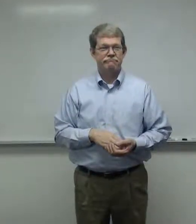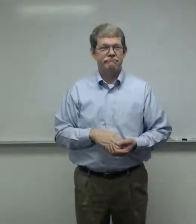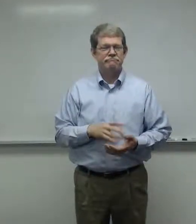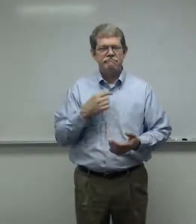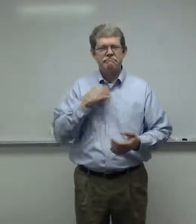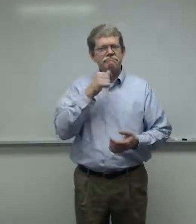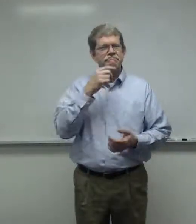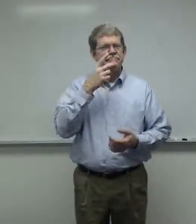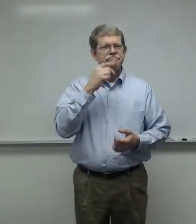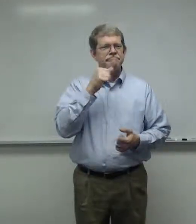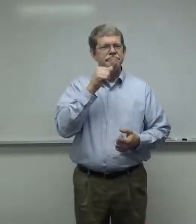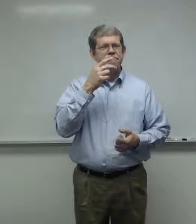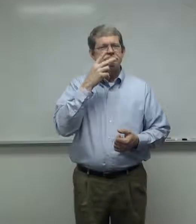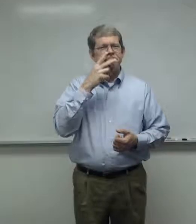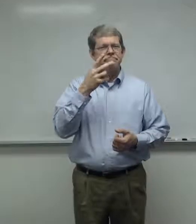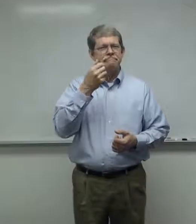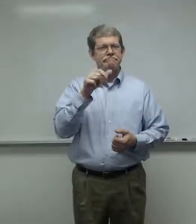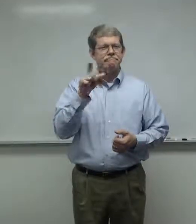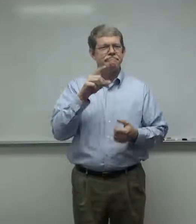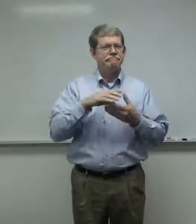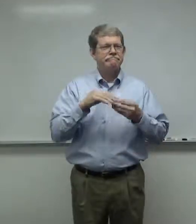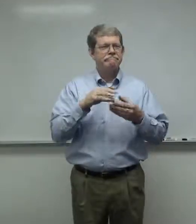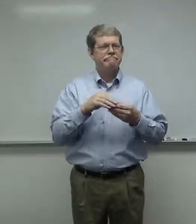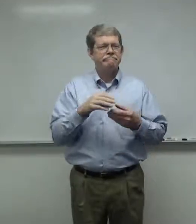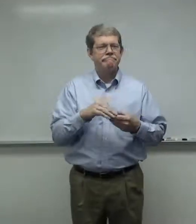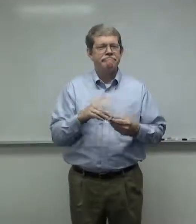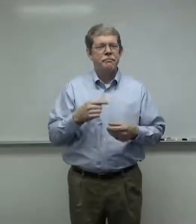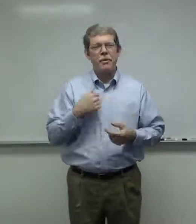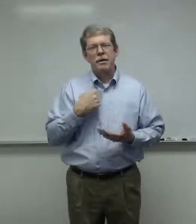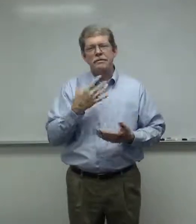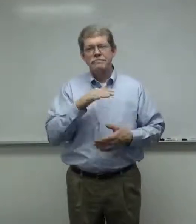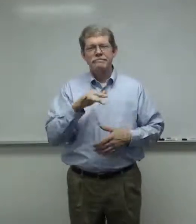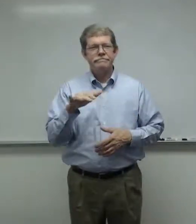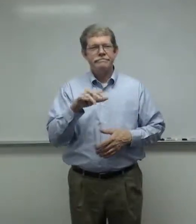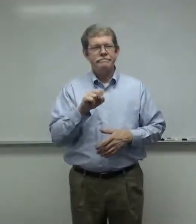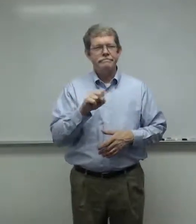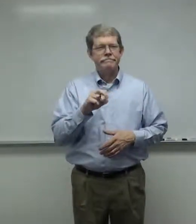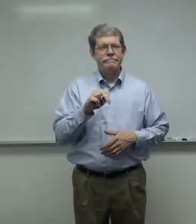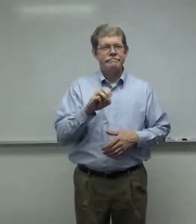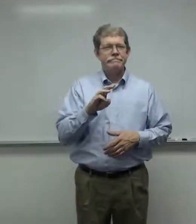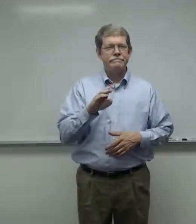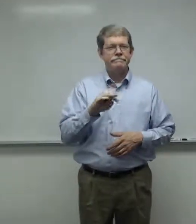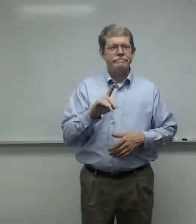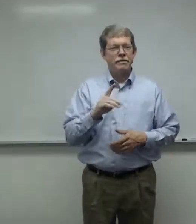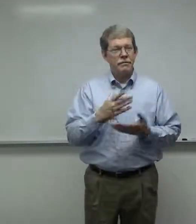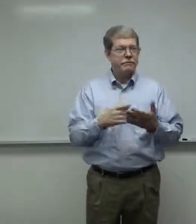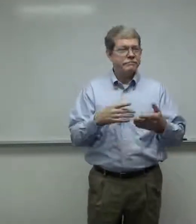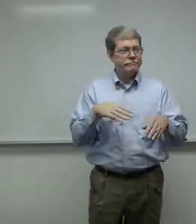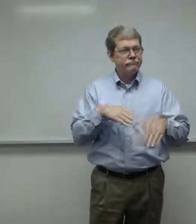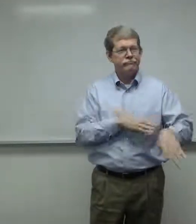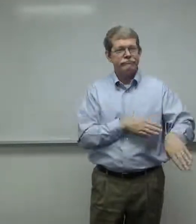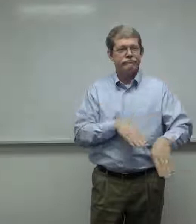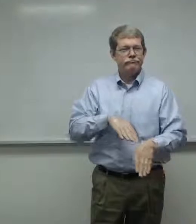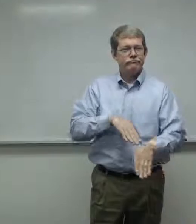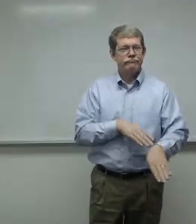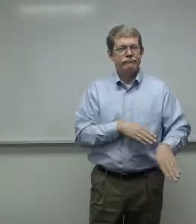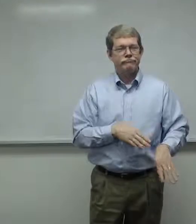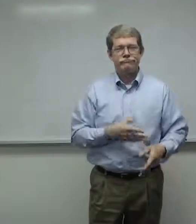it looks like there ought to be two boards when you do that. I don't know. I've never known the rationale for snowboard.